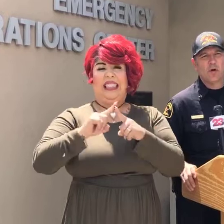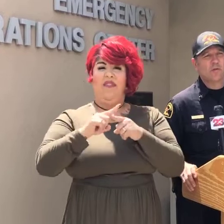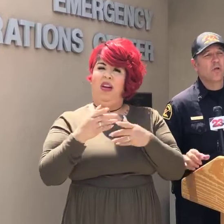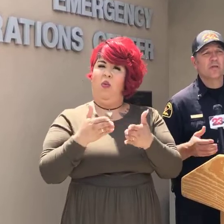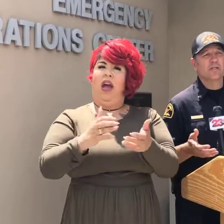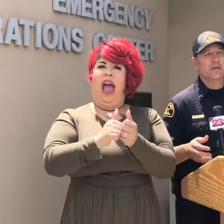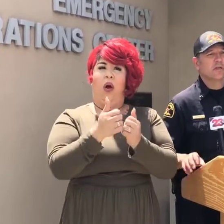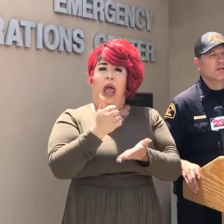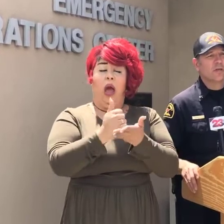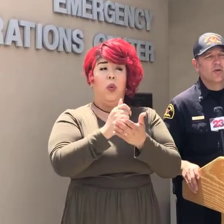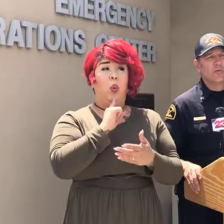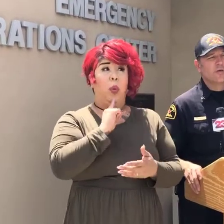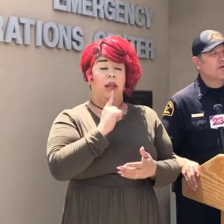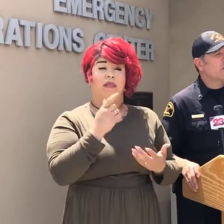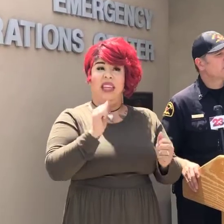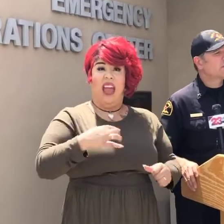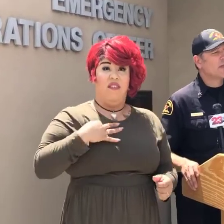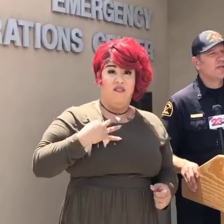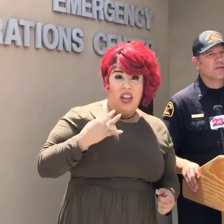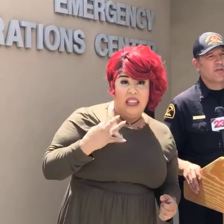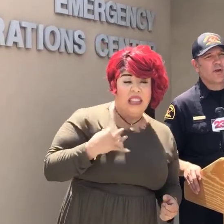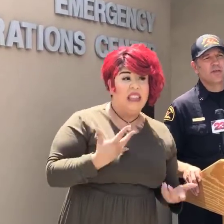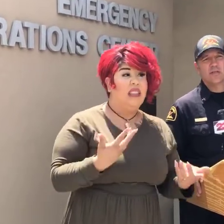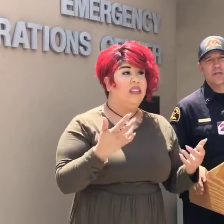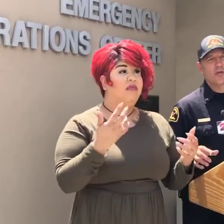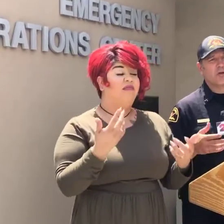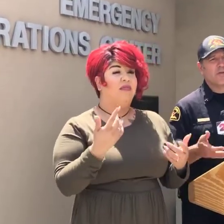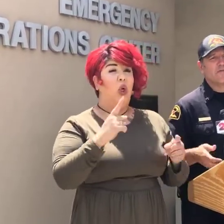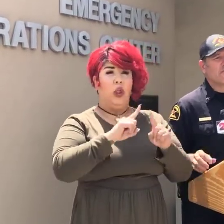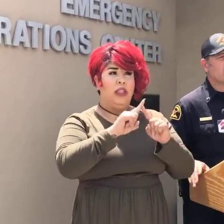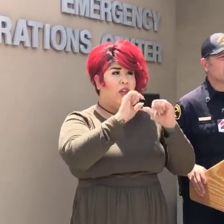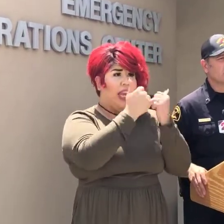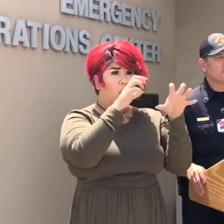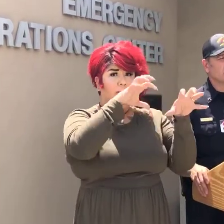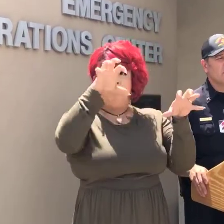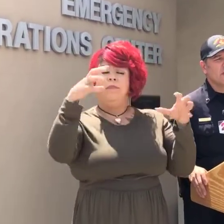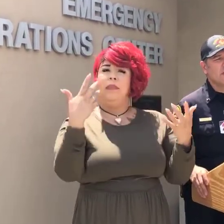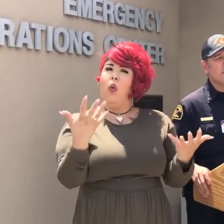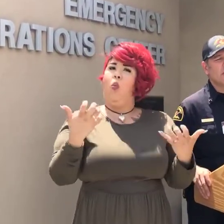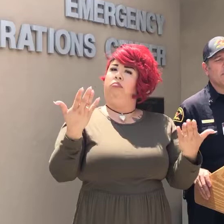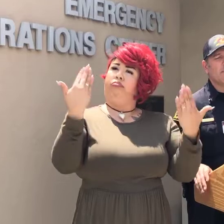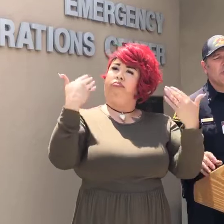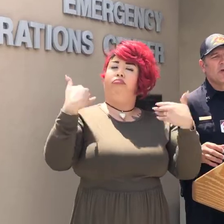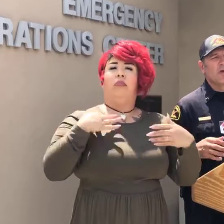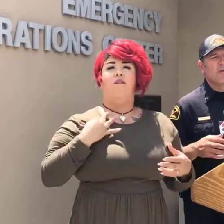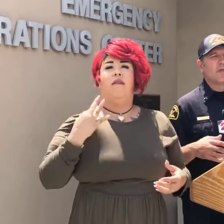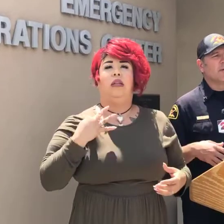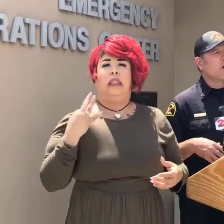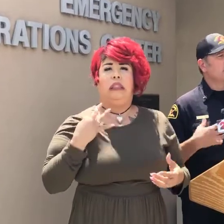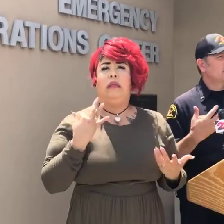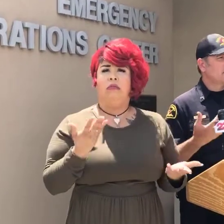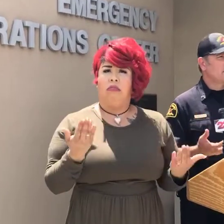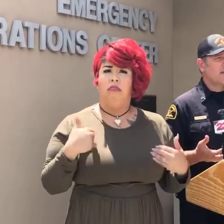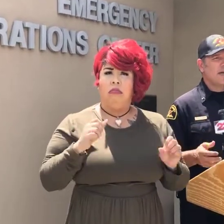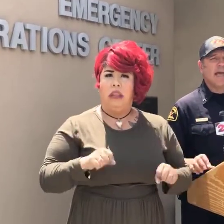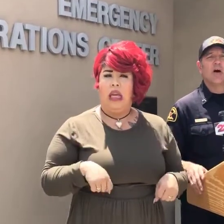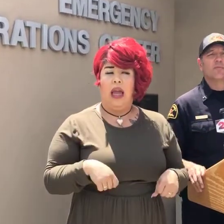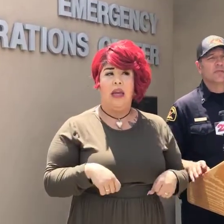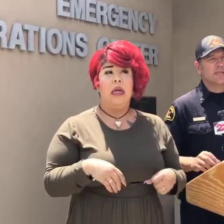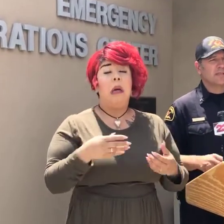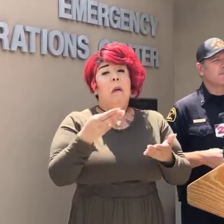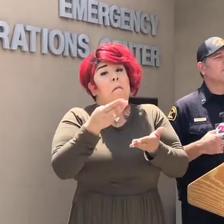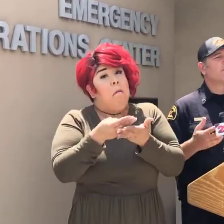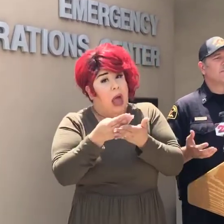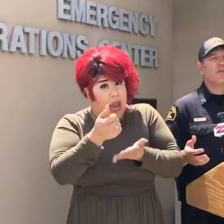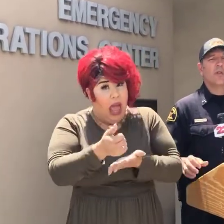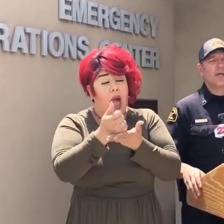many of them are volunteer. You know, Red Cross and many of these other agencies are looking for volunteers. The monetary side